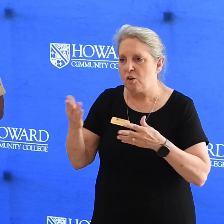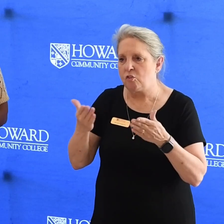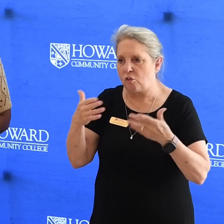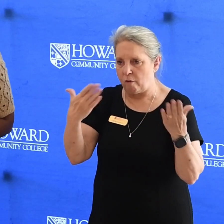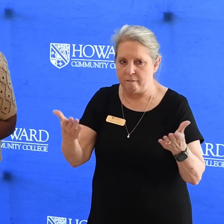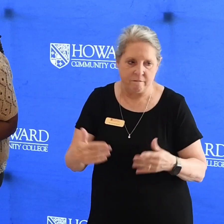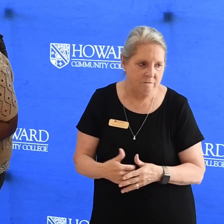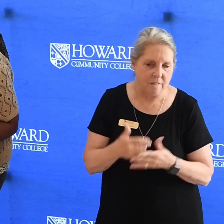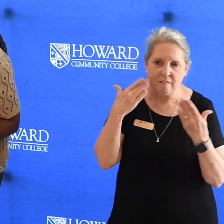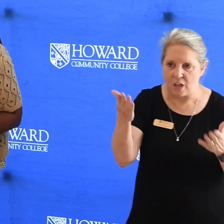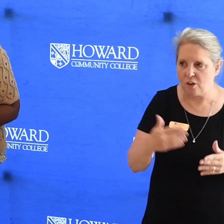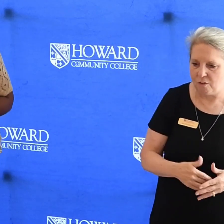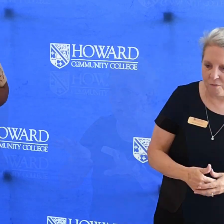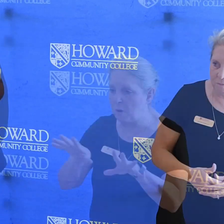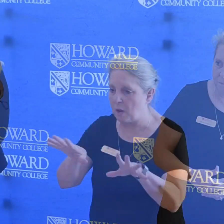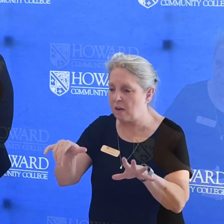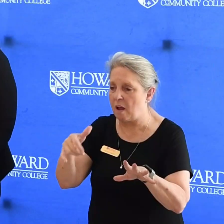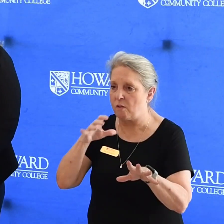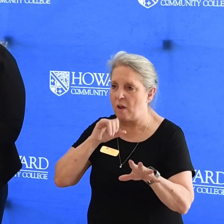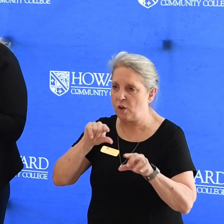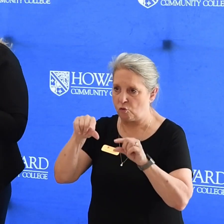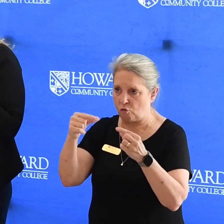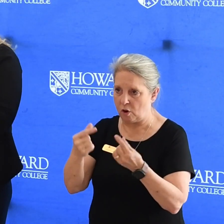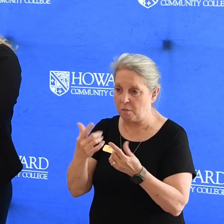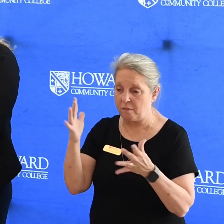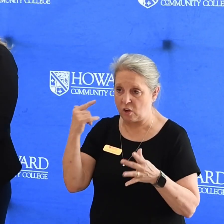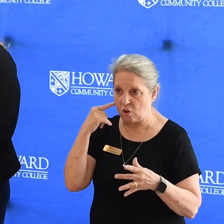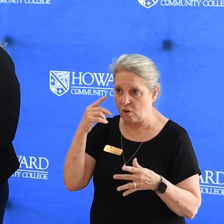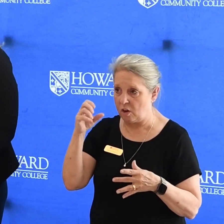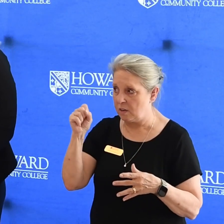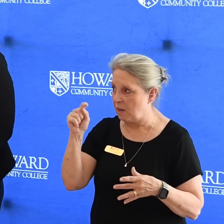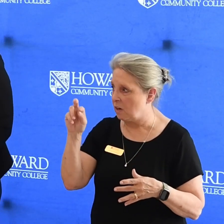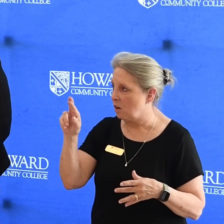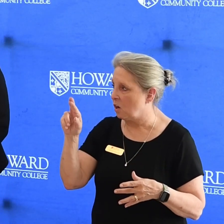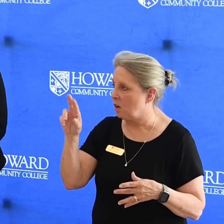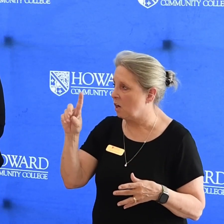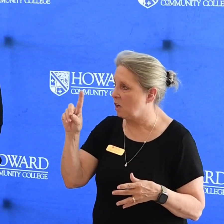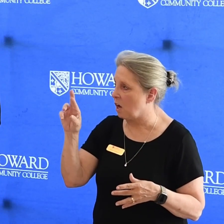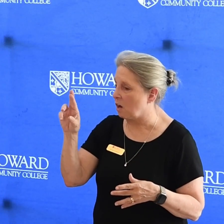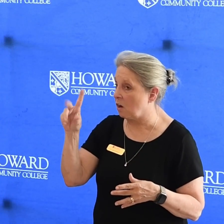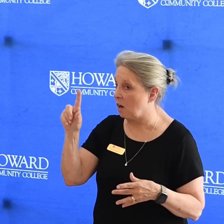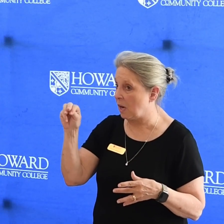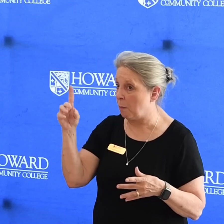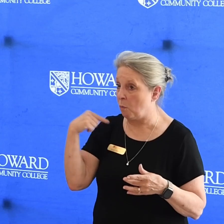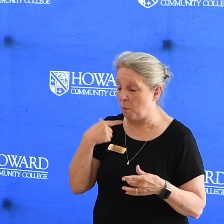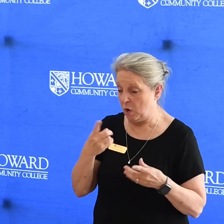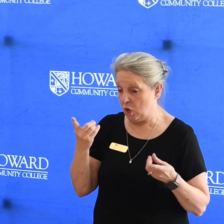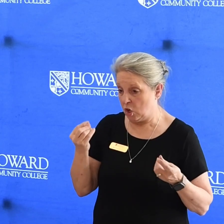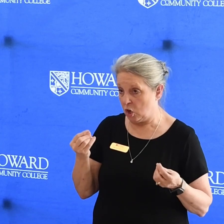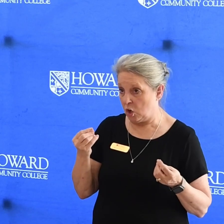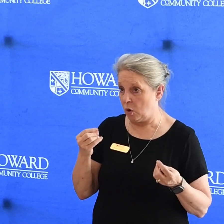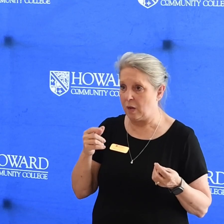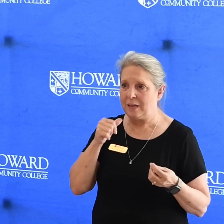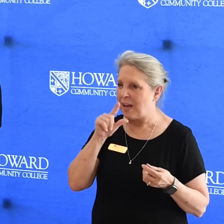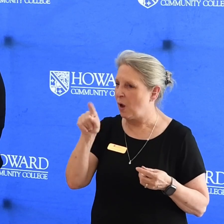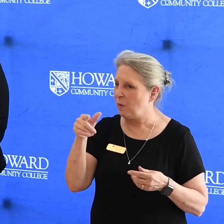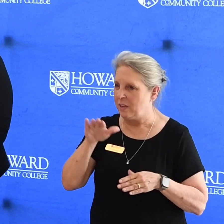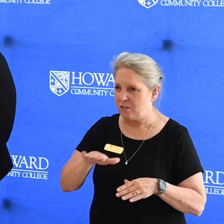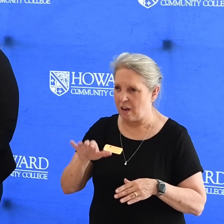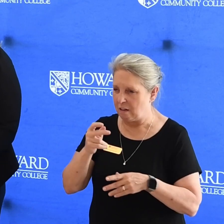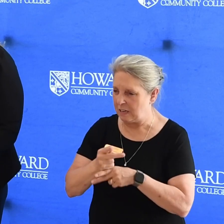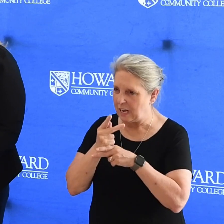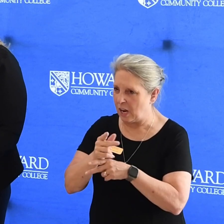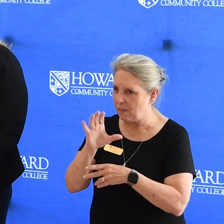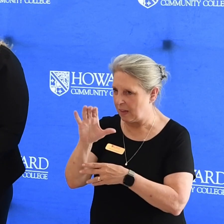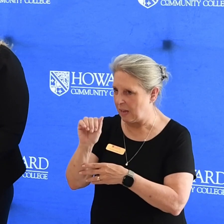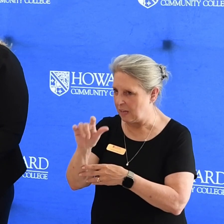serve. Thank you all. As you heard Senator Dr. Lamb say, what we do is more than just childcare. The Community